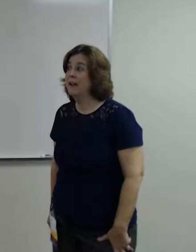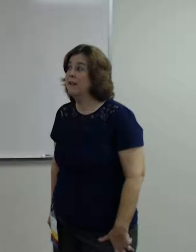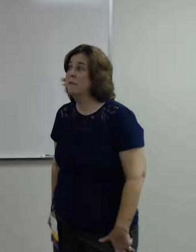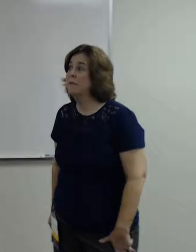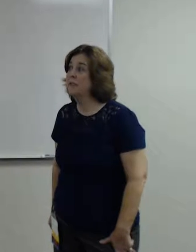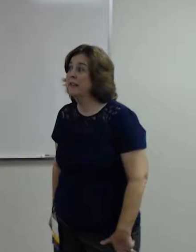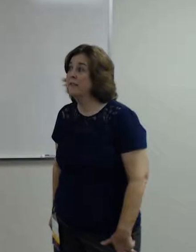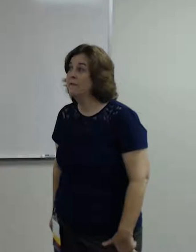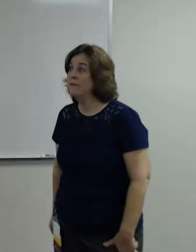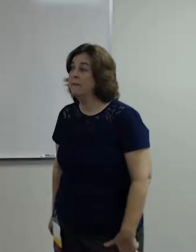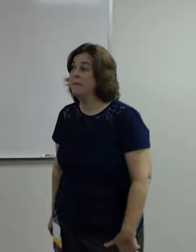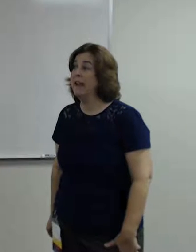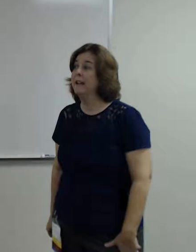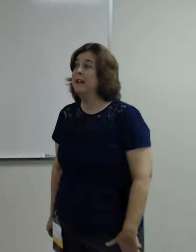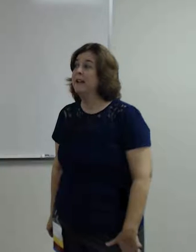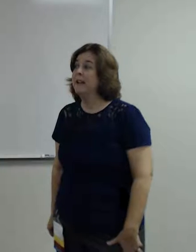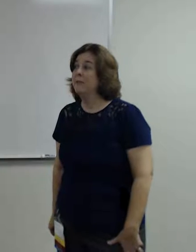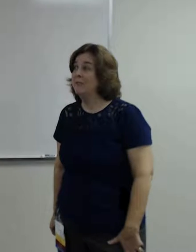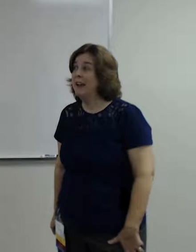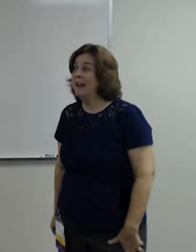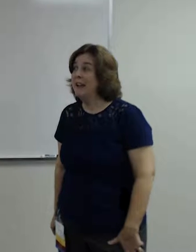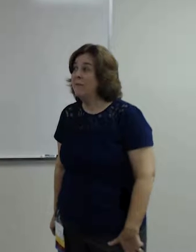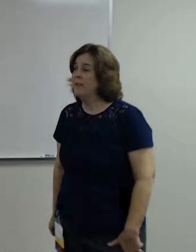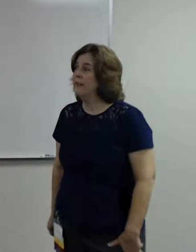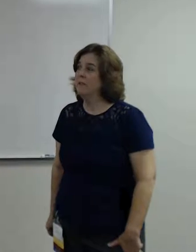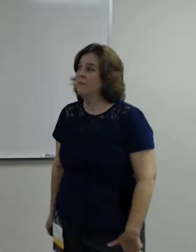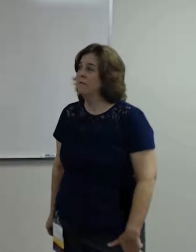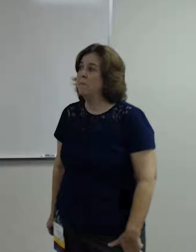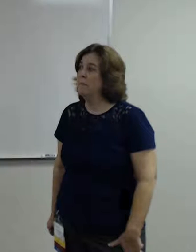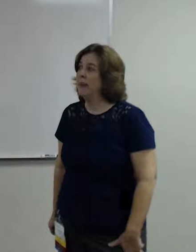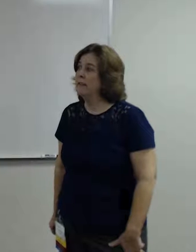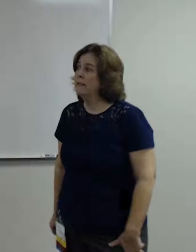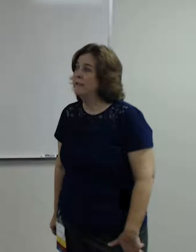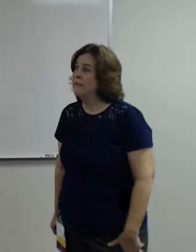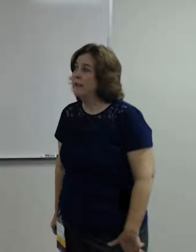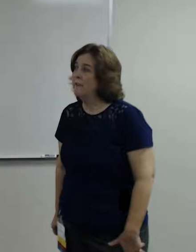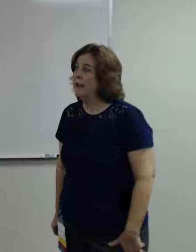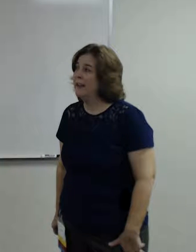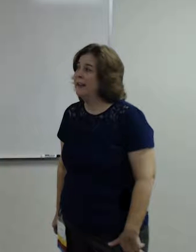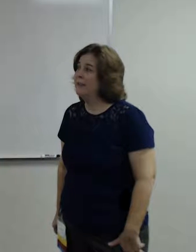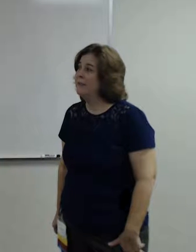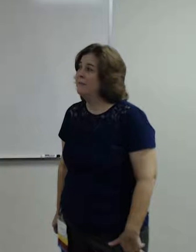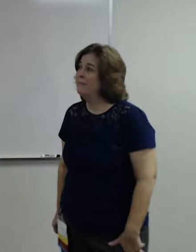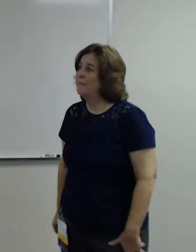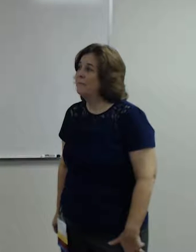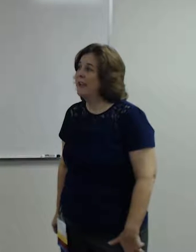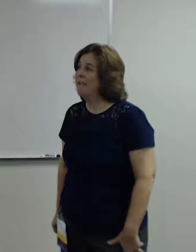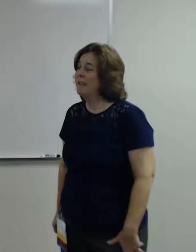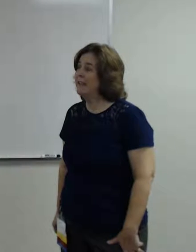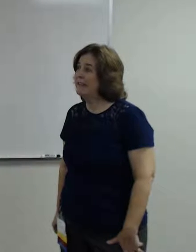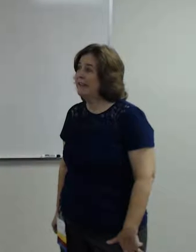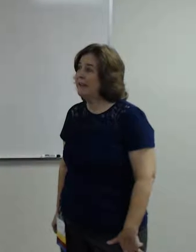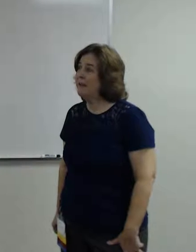I appreciate the feedback, which I like, but they don't come back. They stay away. And so we had the inside people